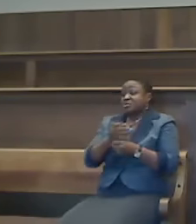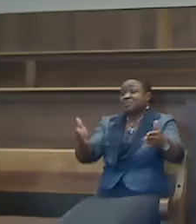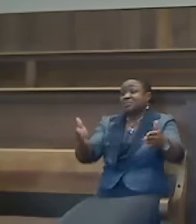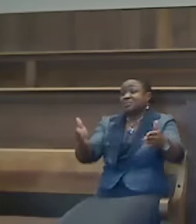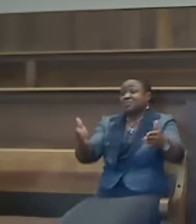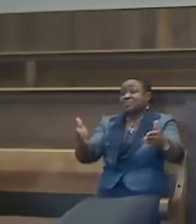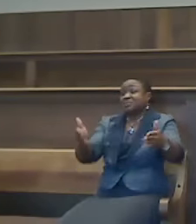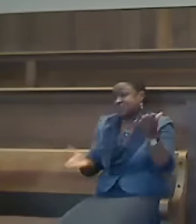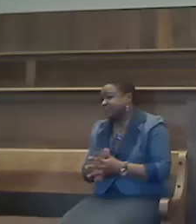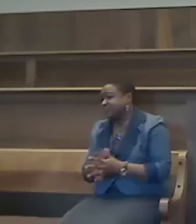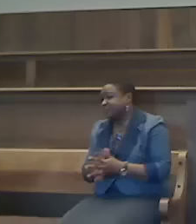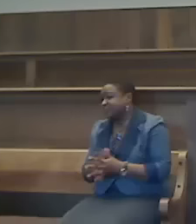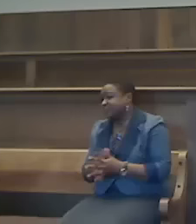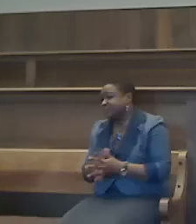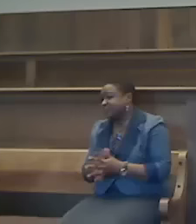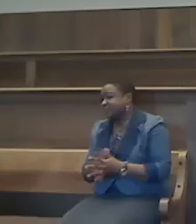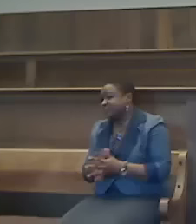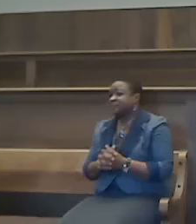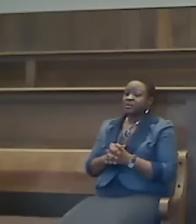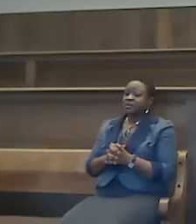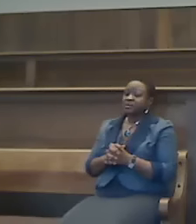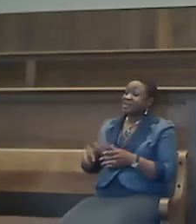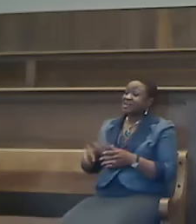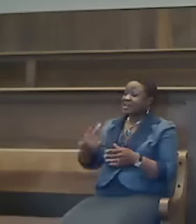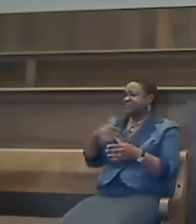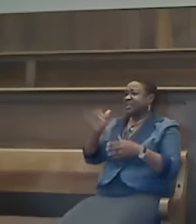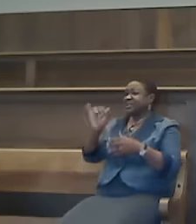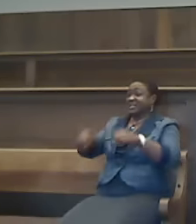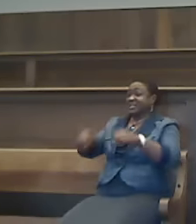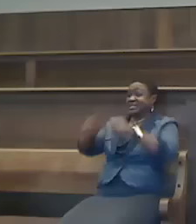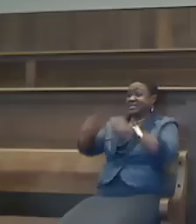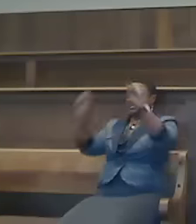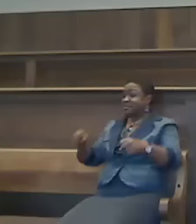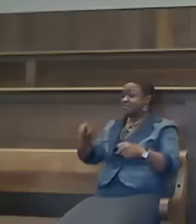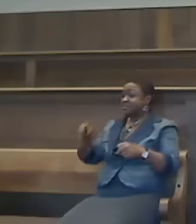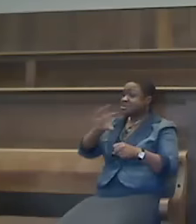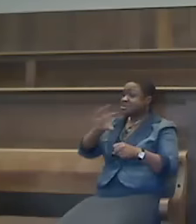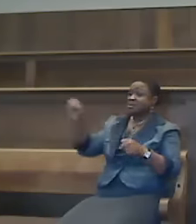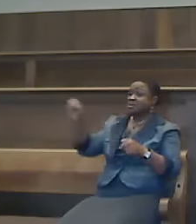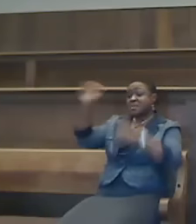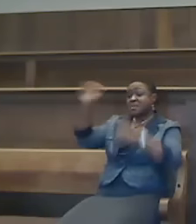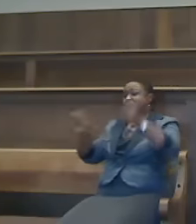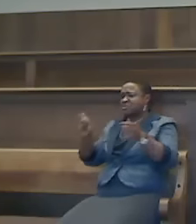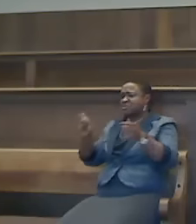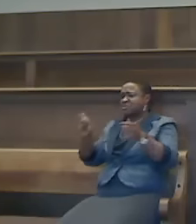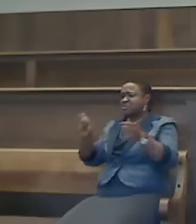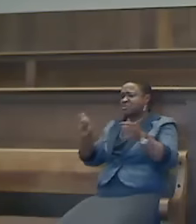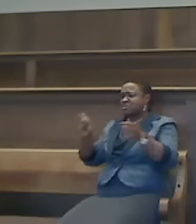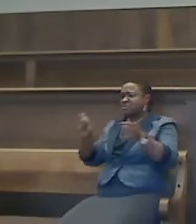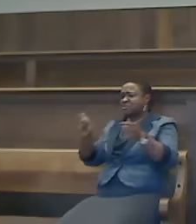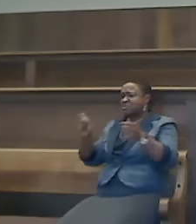So I think this system is eventually going to collapse. I think I'm